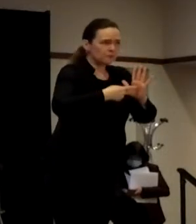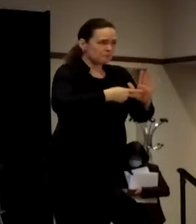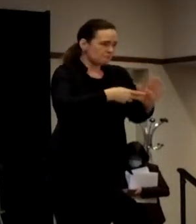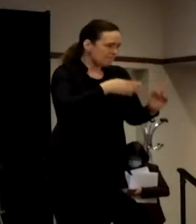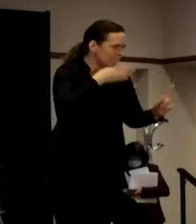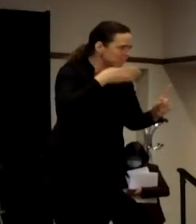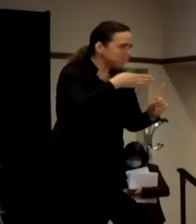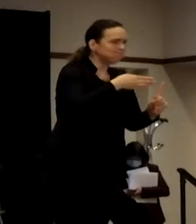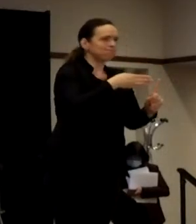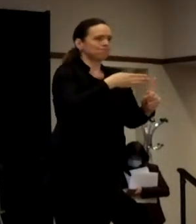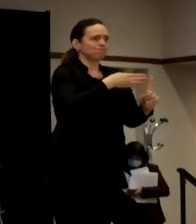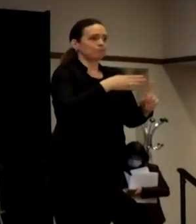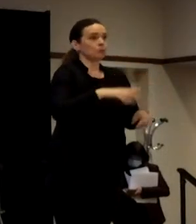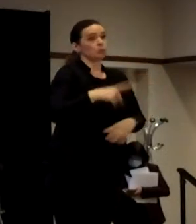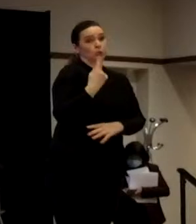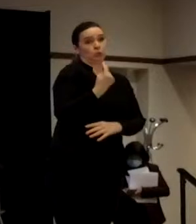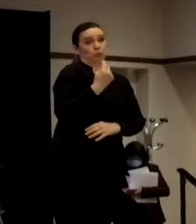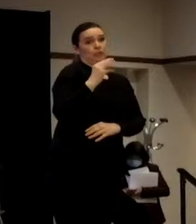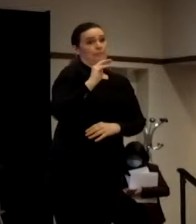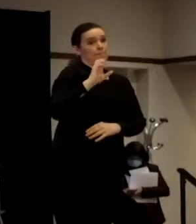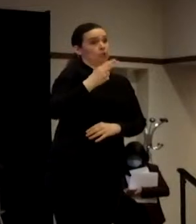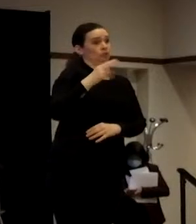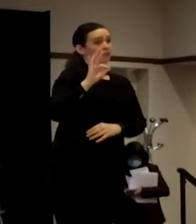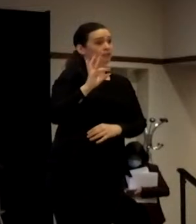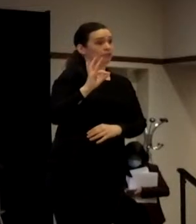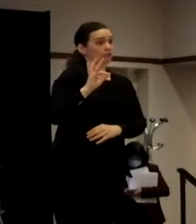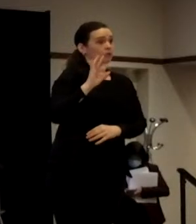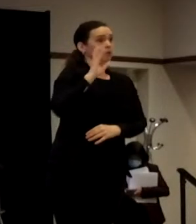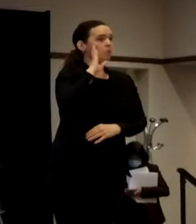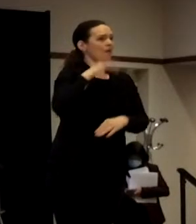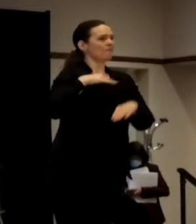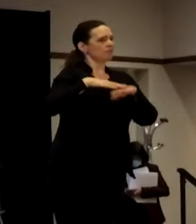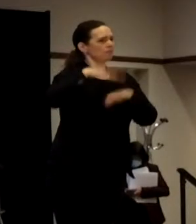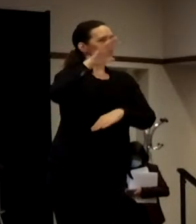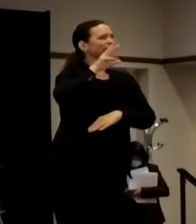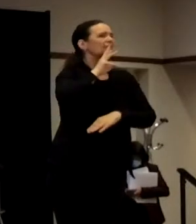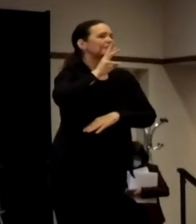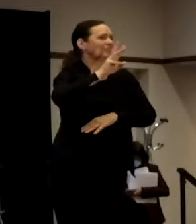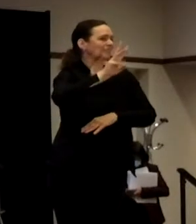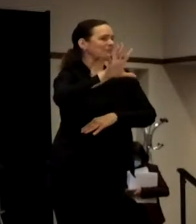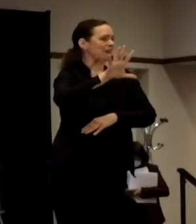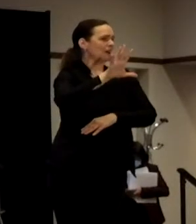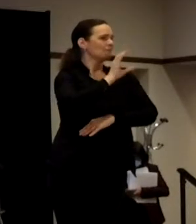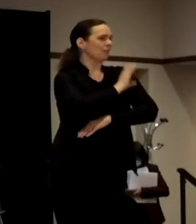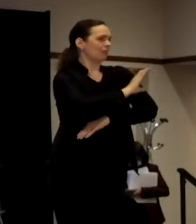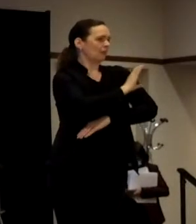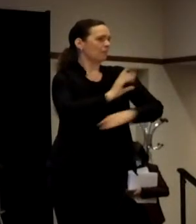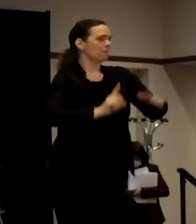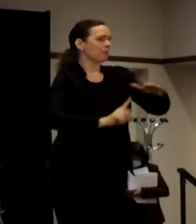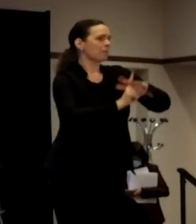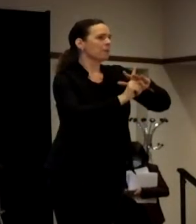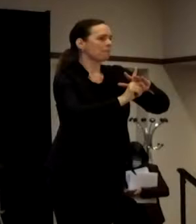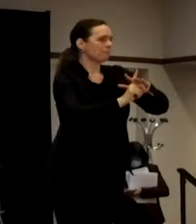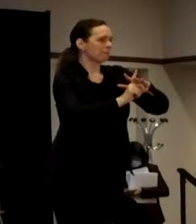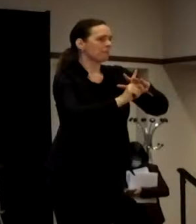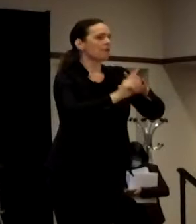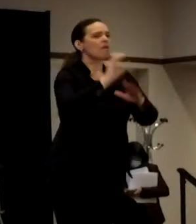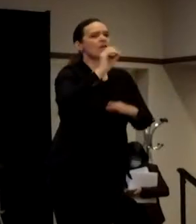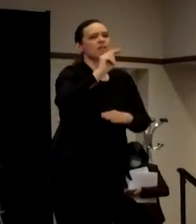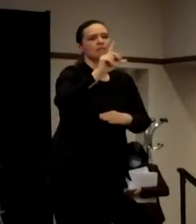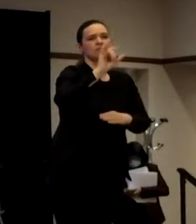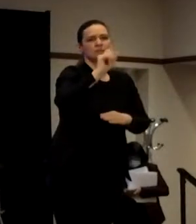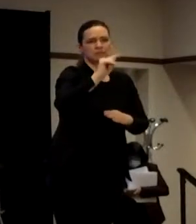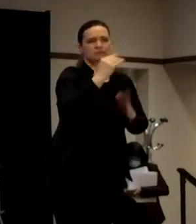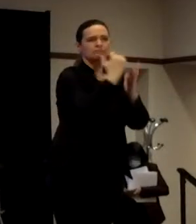9th, we're going to have a senior over 65 clinic with OnList. We put that out. So for folks who are